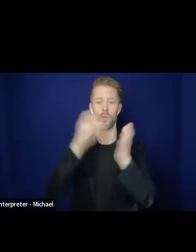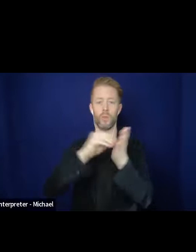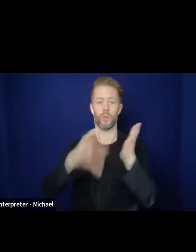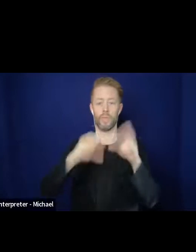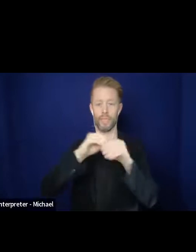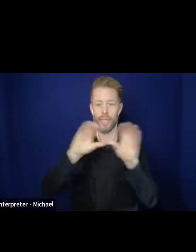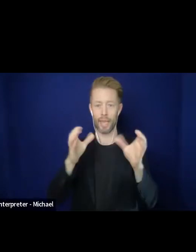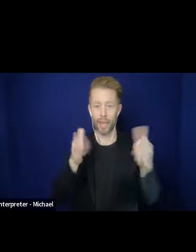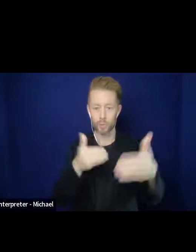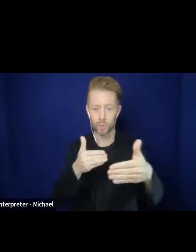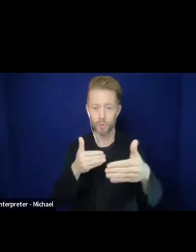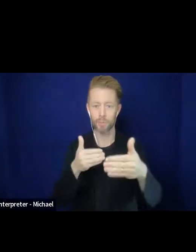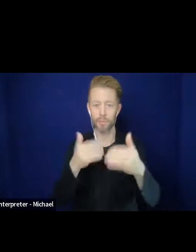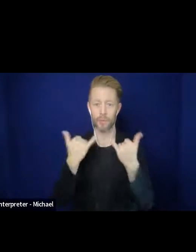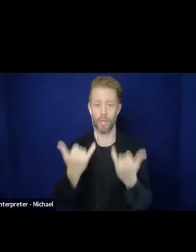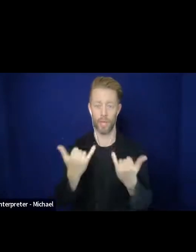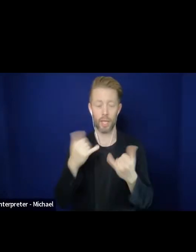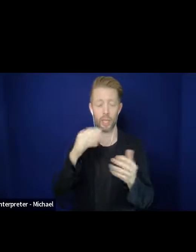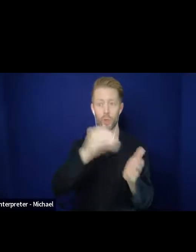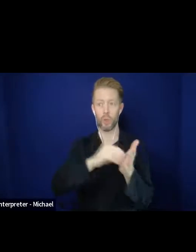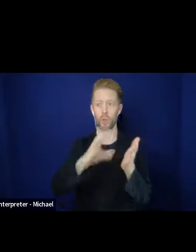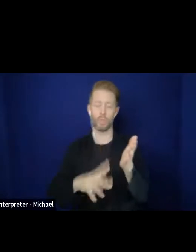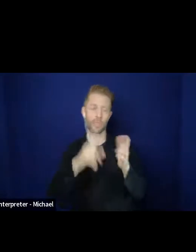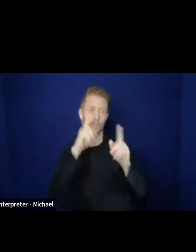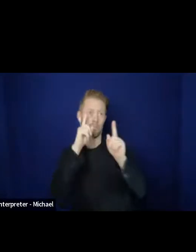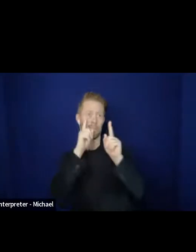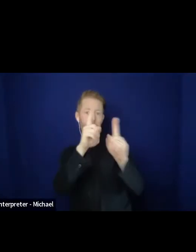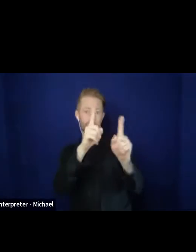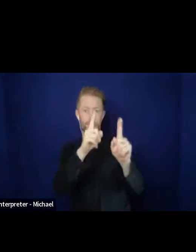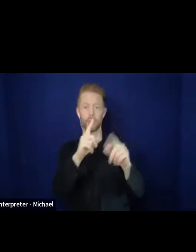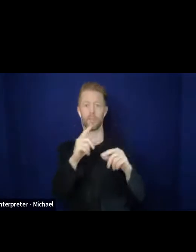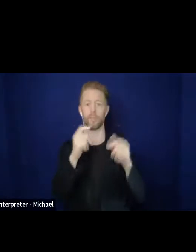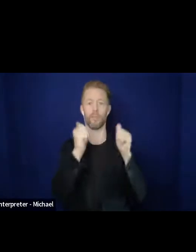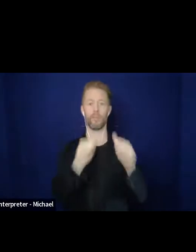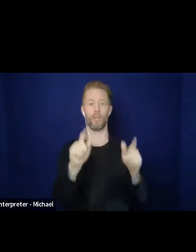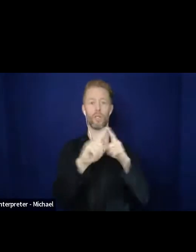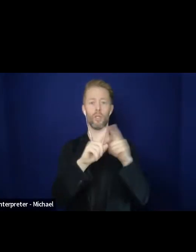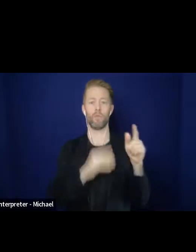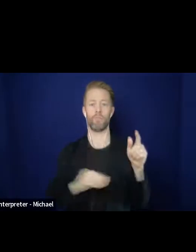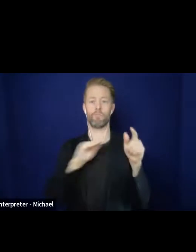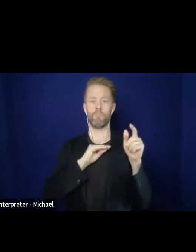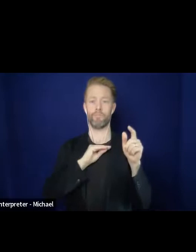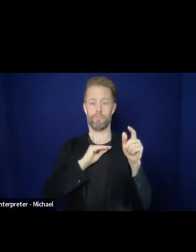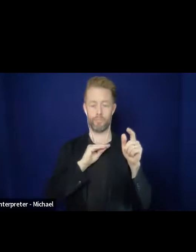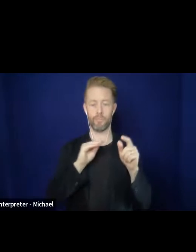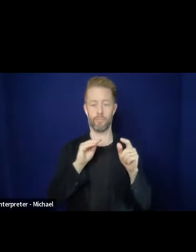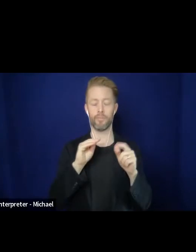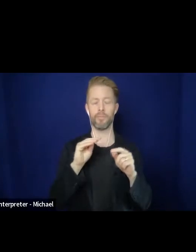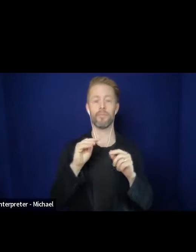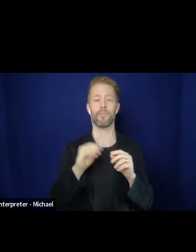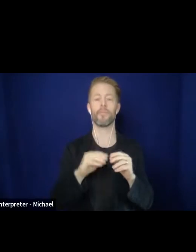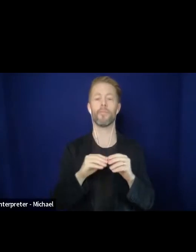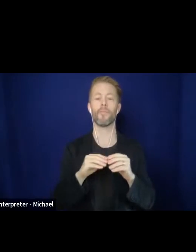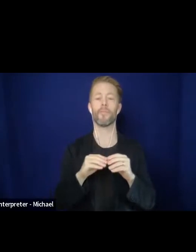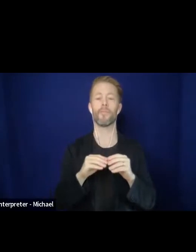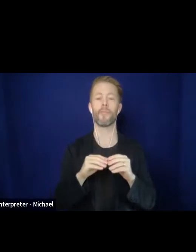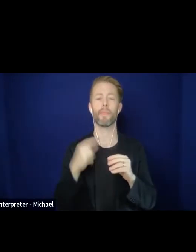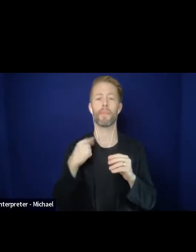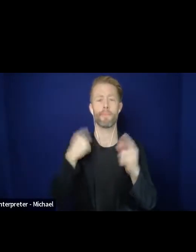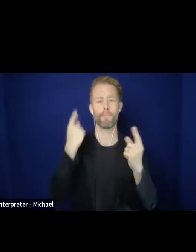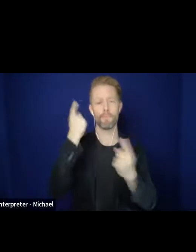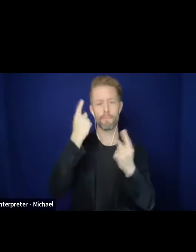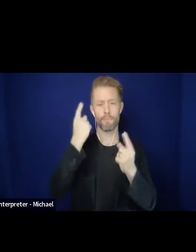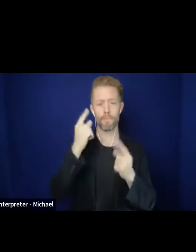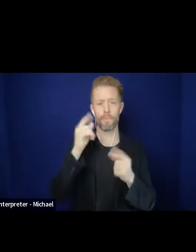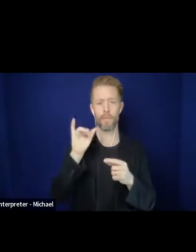to meet educational attainment goals set by public and private institutions. I wonder, with this forced